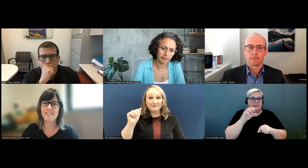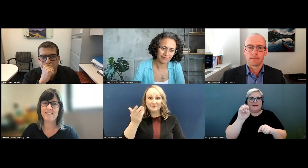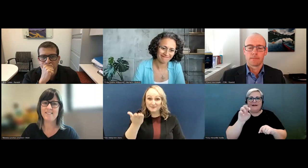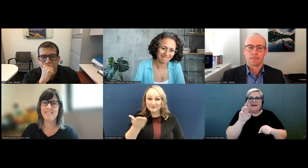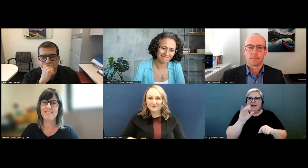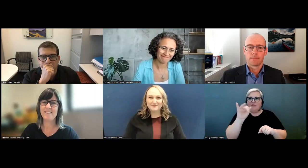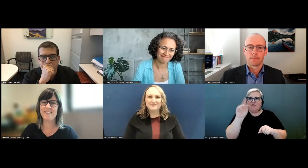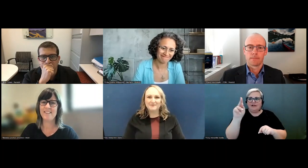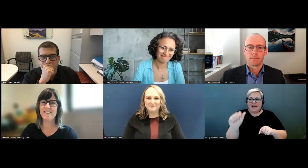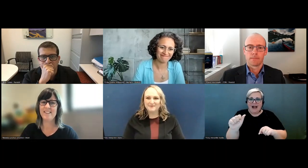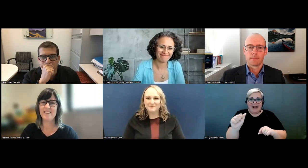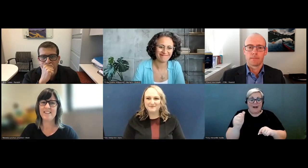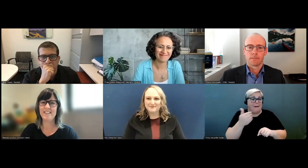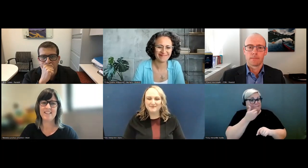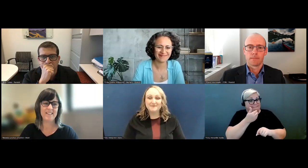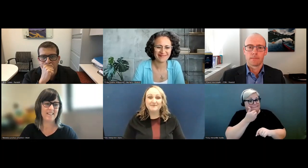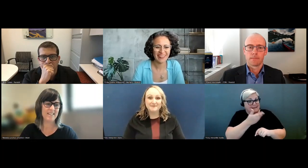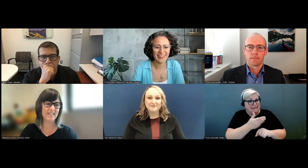Erica.